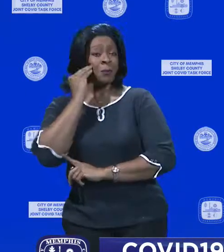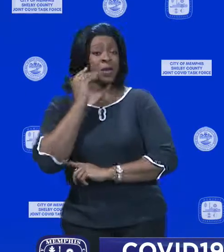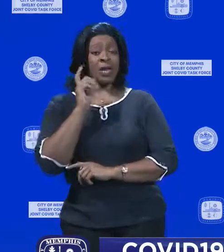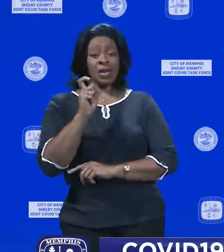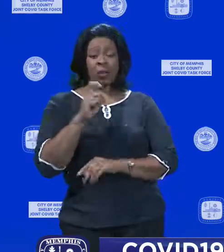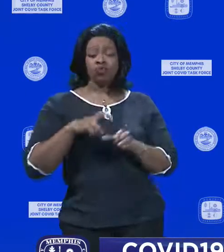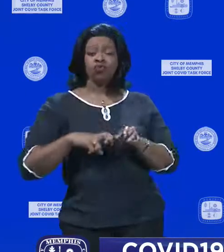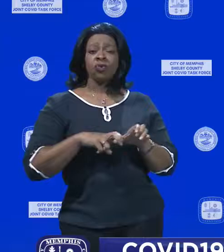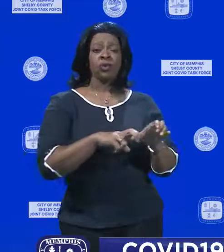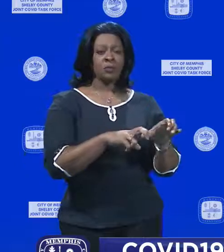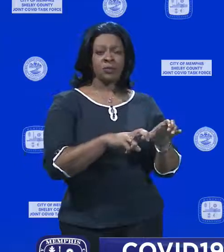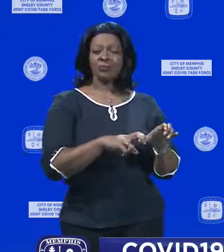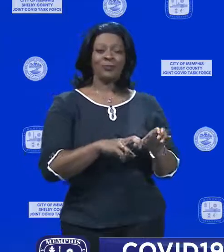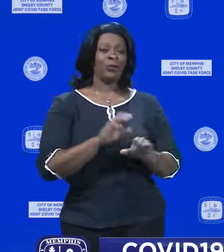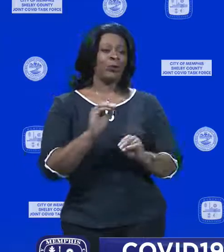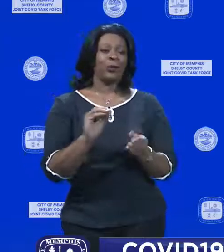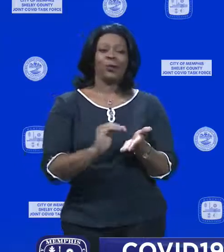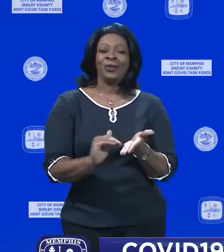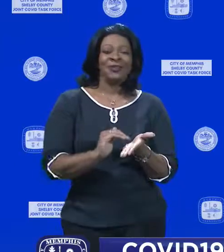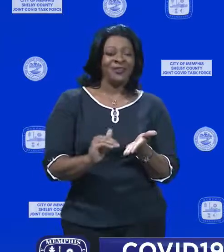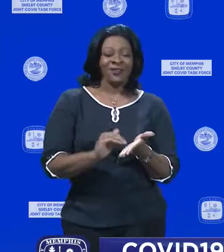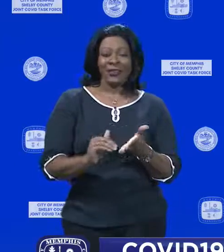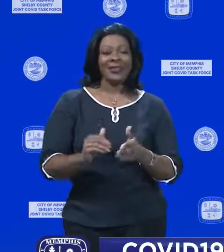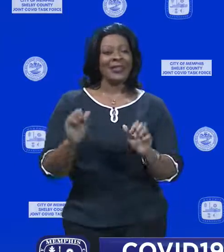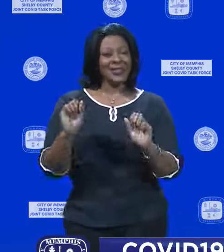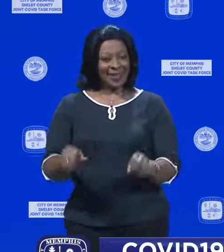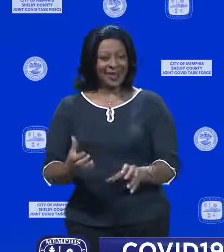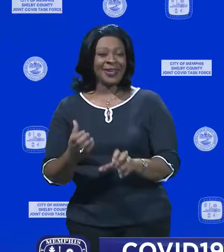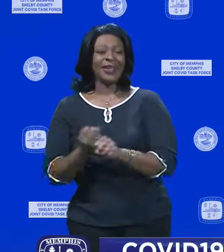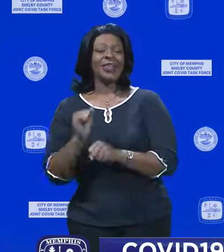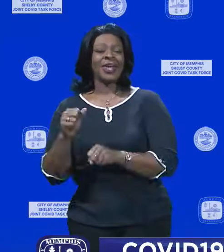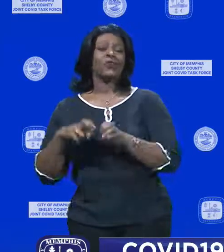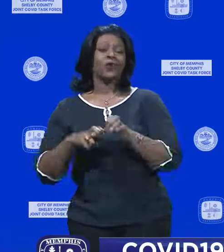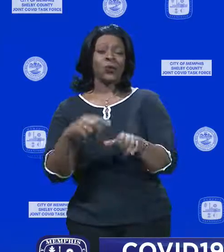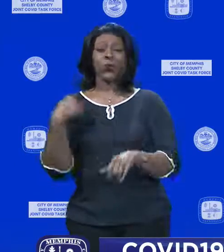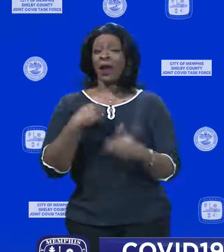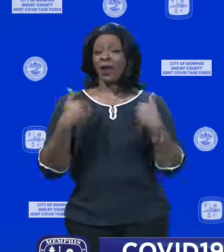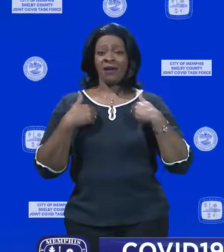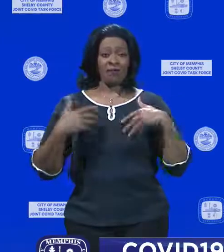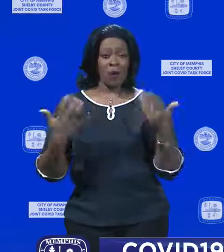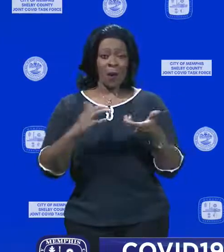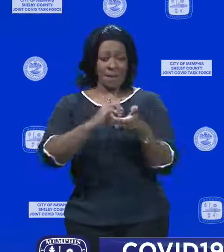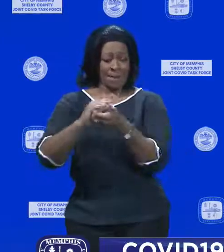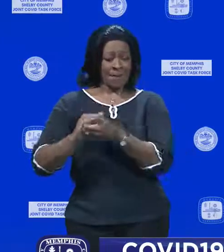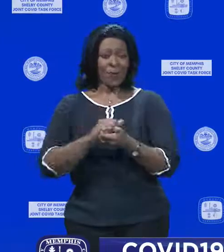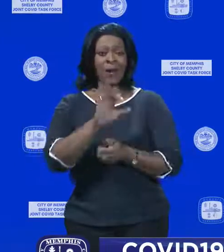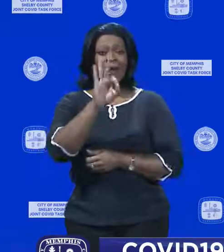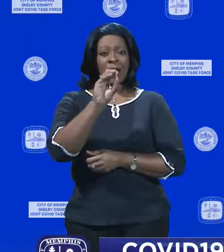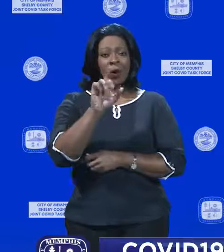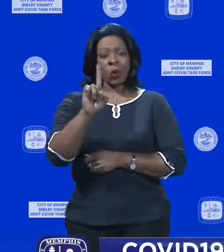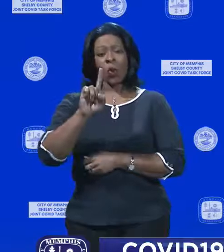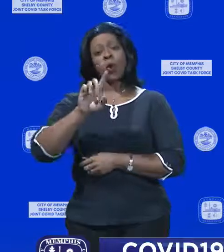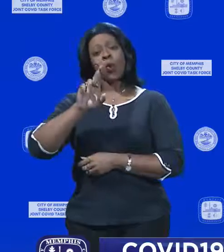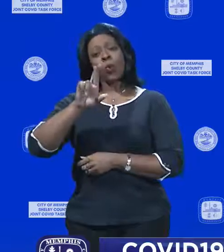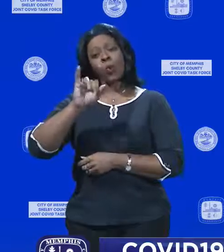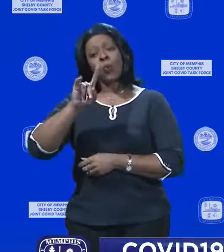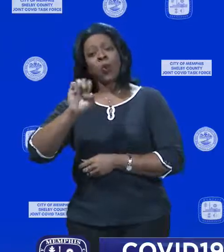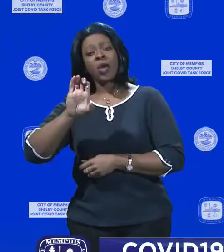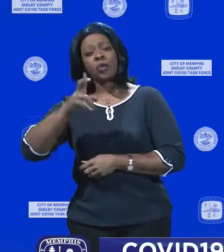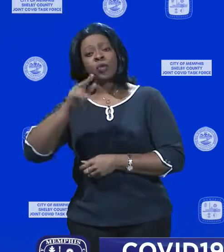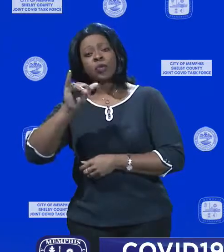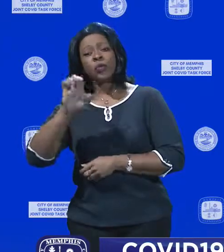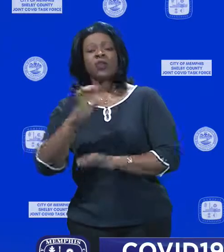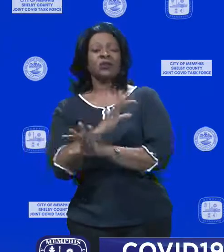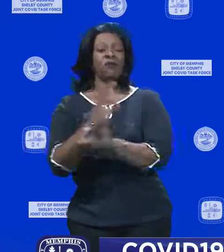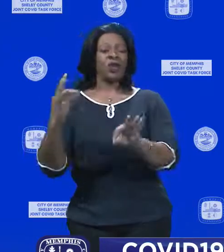a ride, there really is no excuse not to be able to get it, because we have, through a partnership with 901 Ride Choice, a free